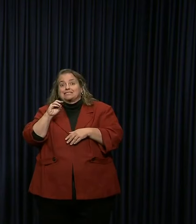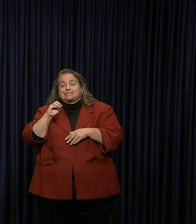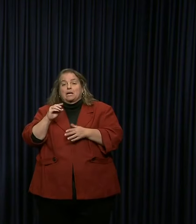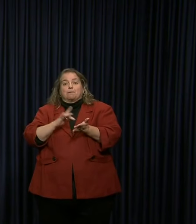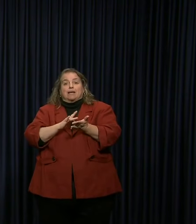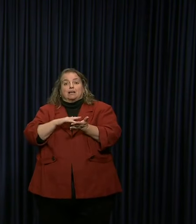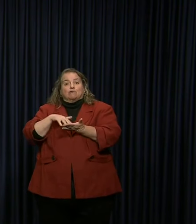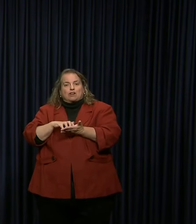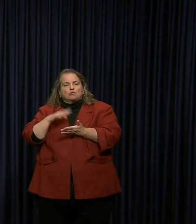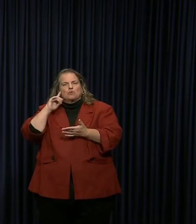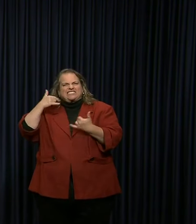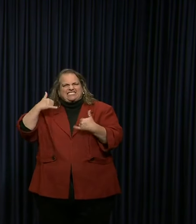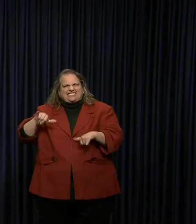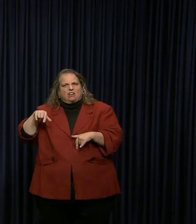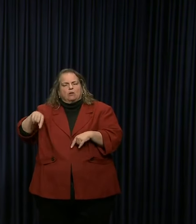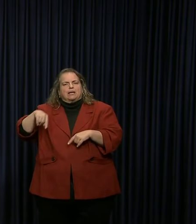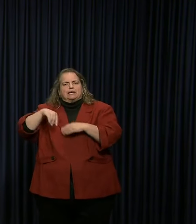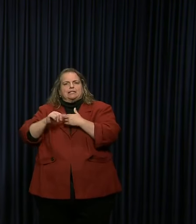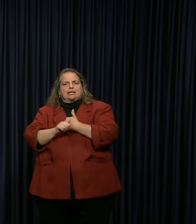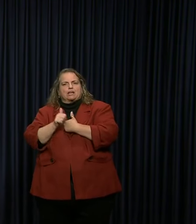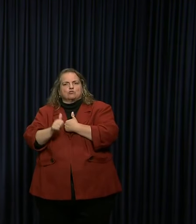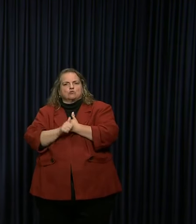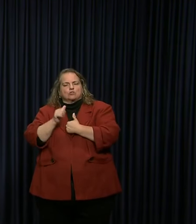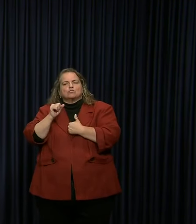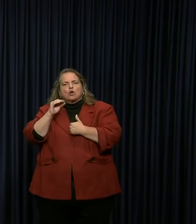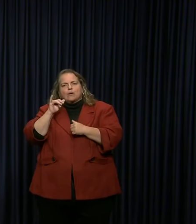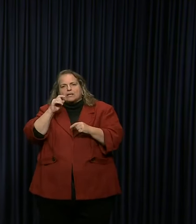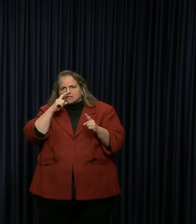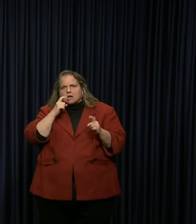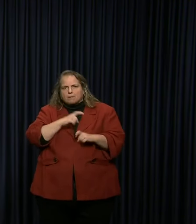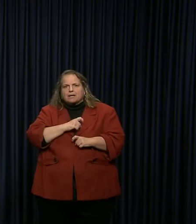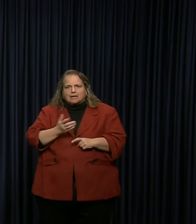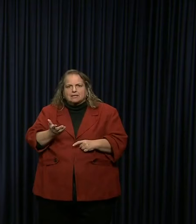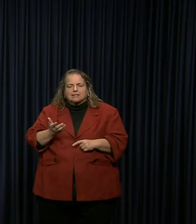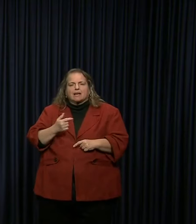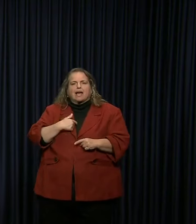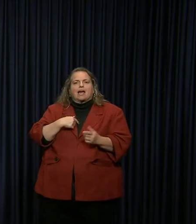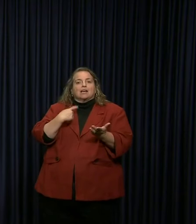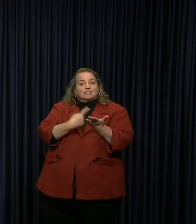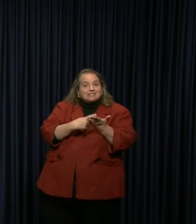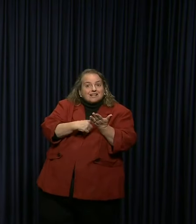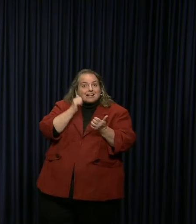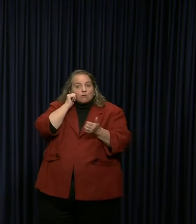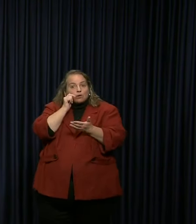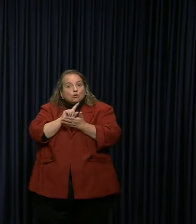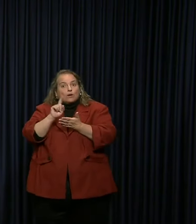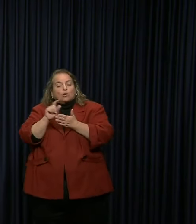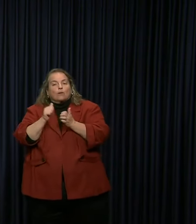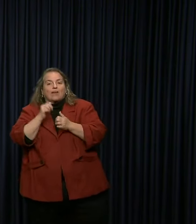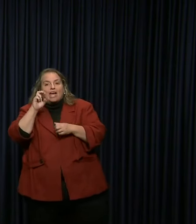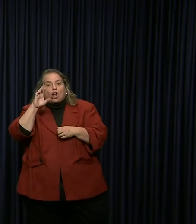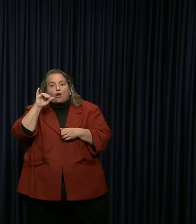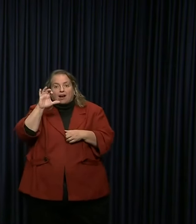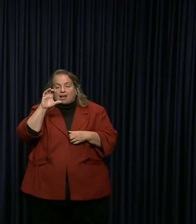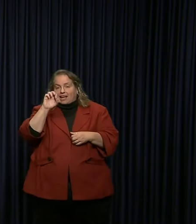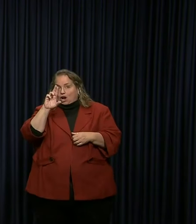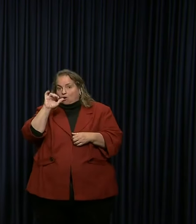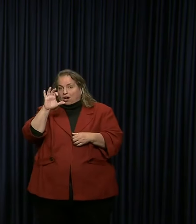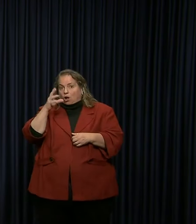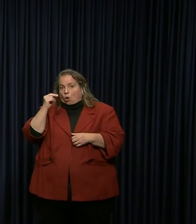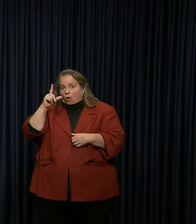going to be in significant danger. So it's complicated. I talk every week with Eric Holcomb of Indiana and